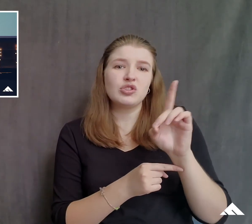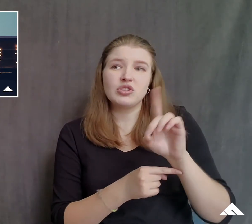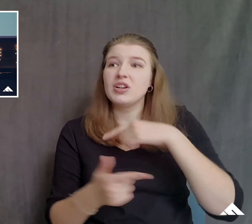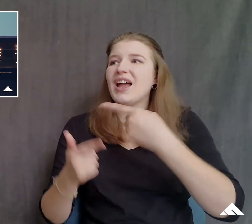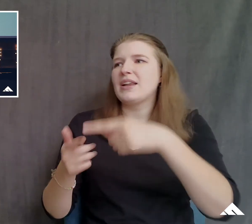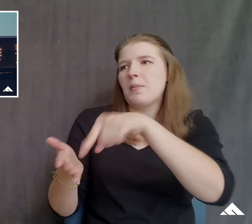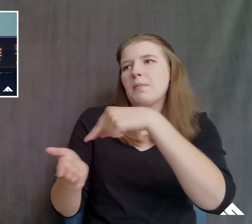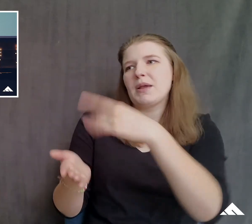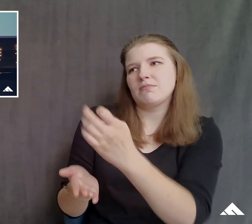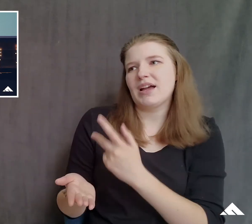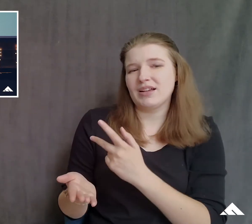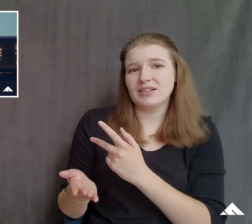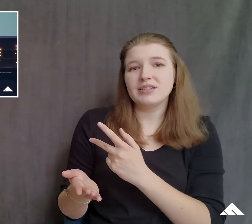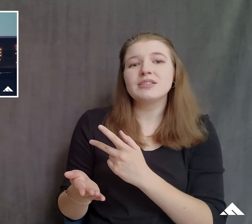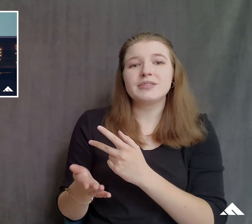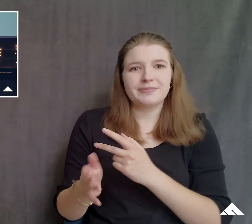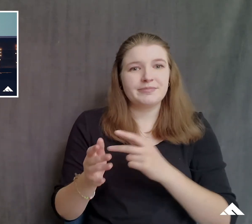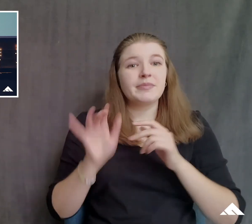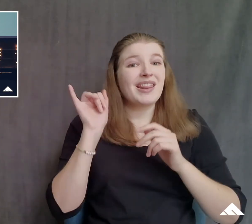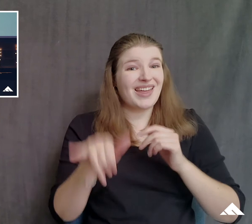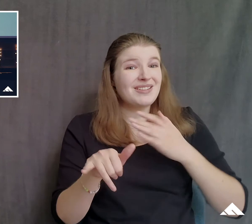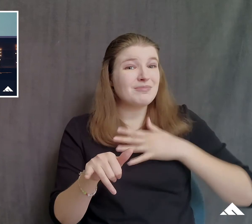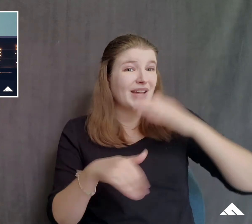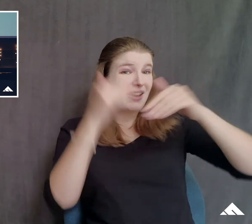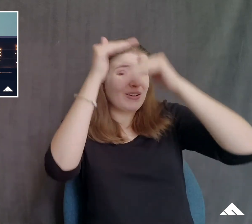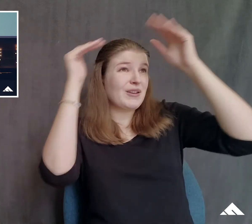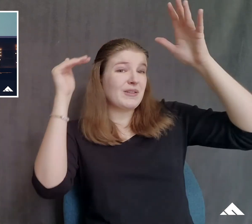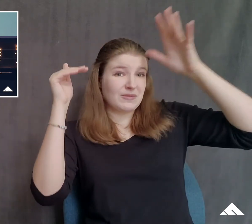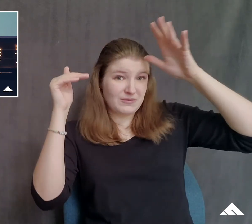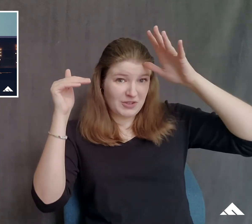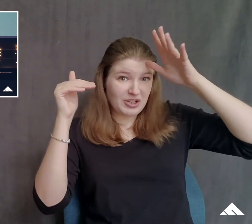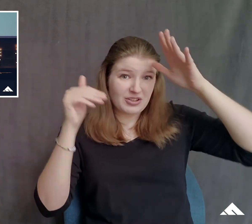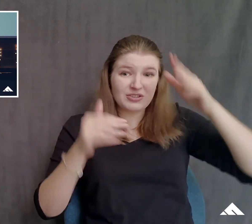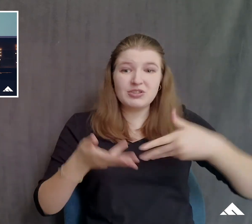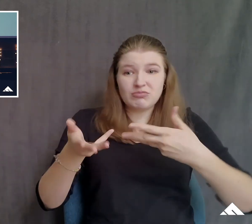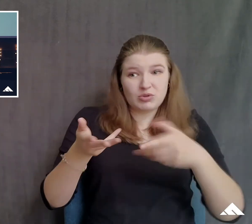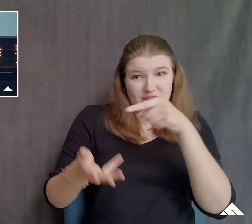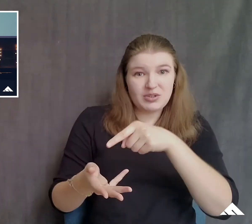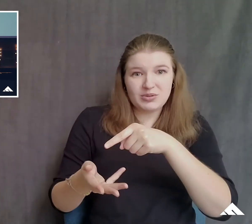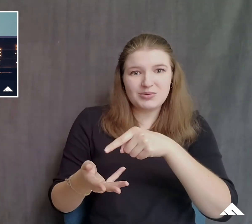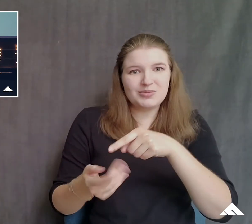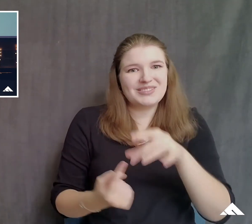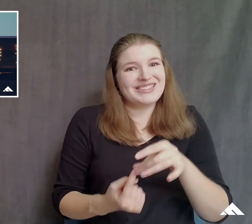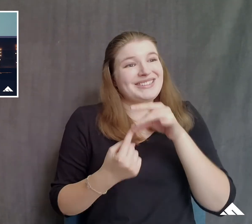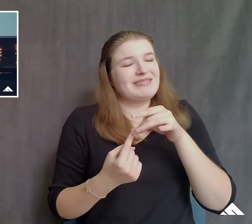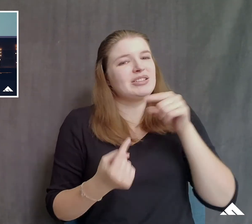my heavenly Father will treat you unless you forgive your brother or sister from heaven. Wow.